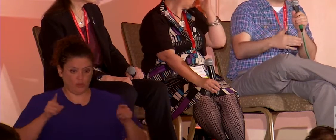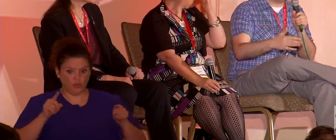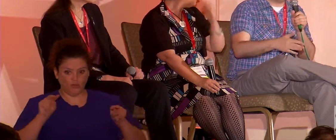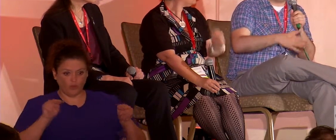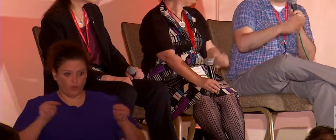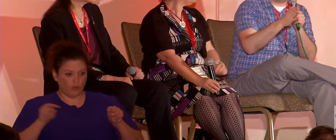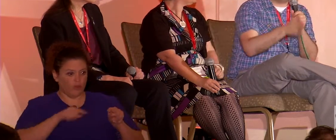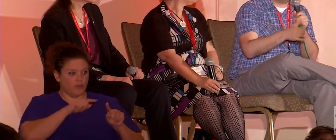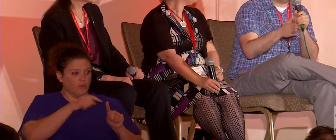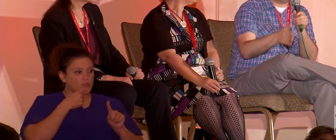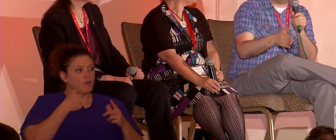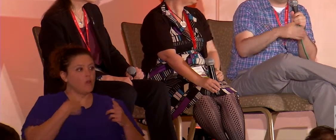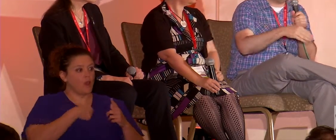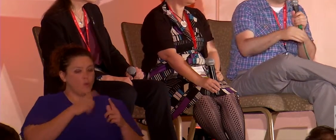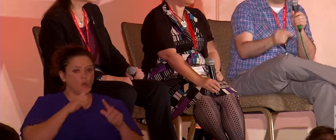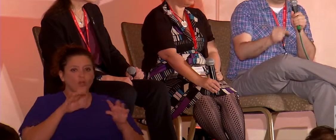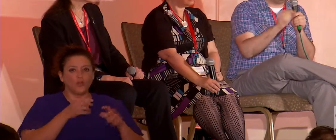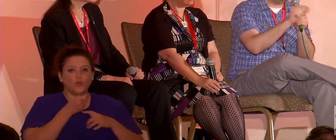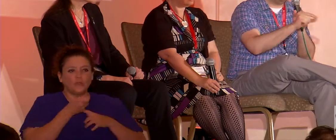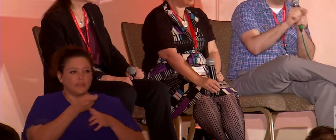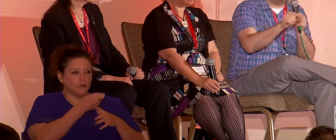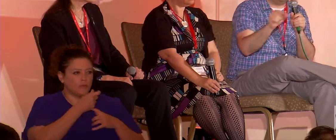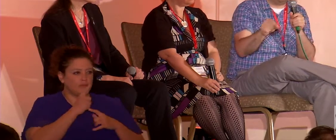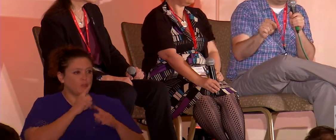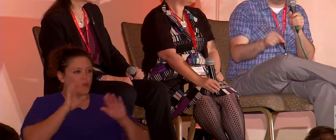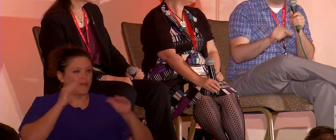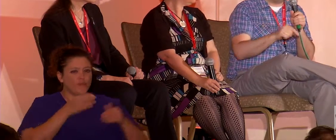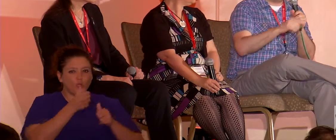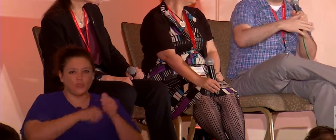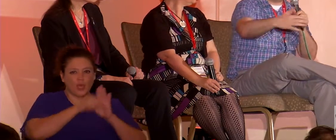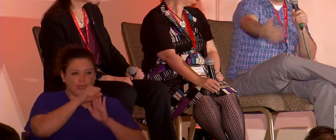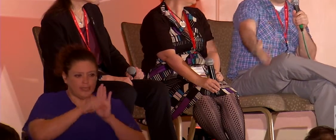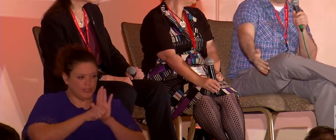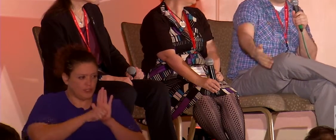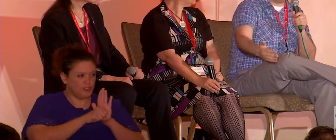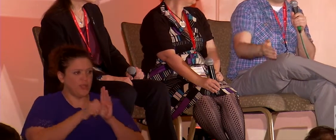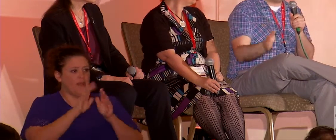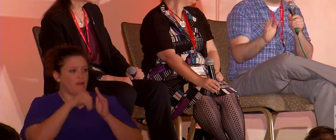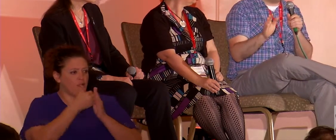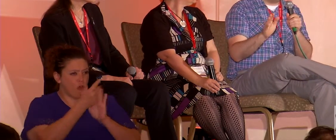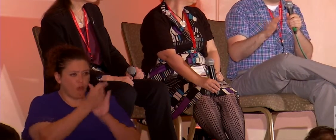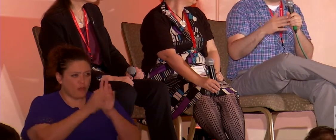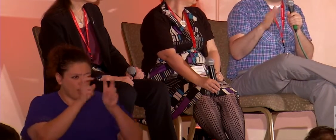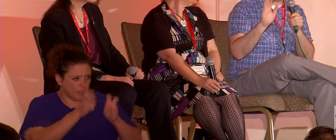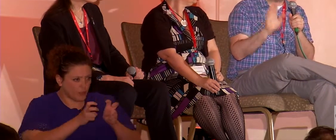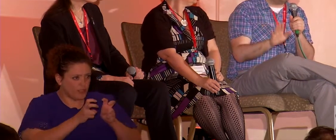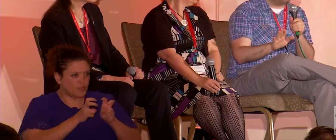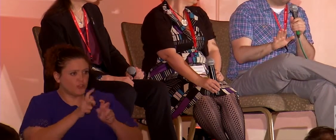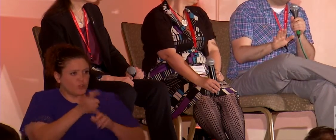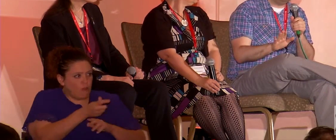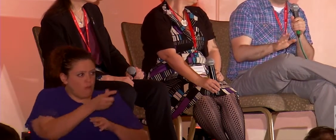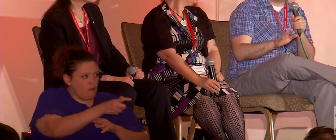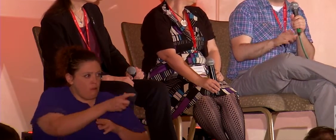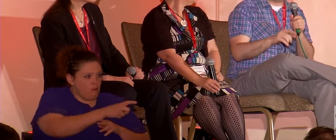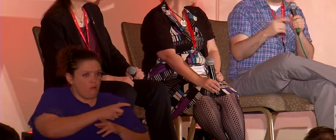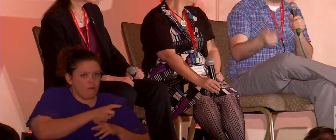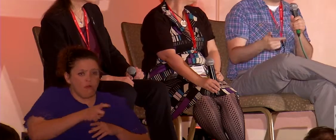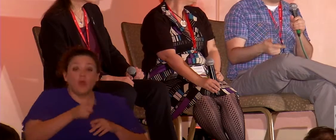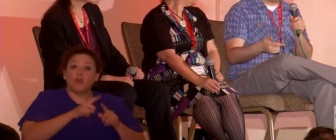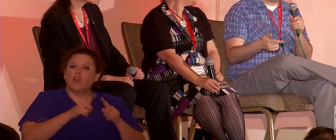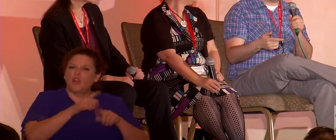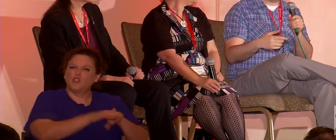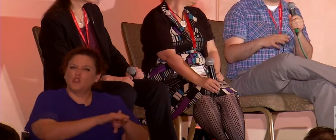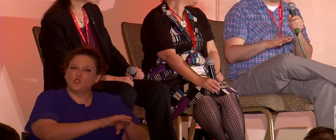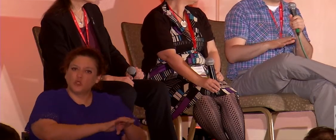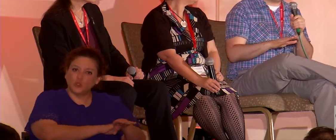very piecemeal. We're going to go state by state, issue by issue, and do each little thing until we get everything. And it's been slow, but it's kind